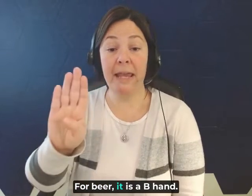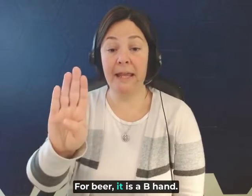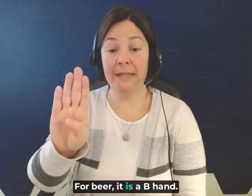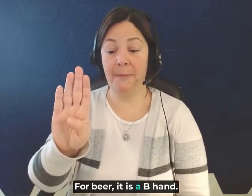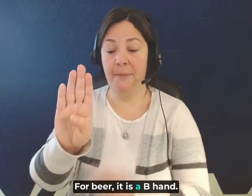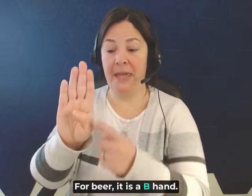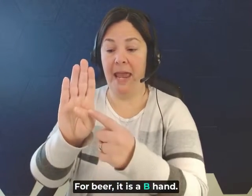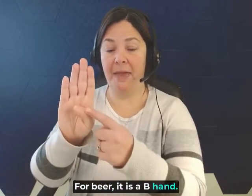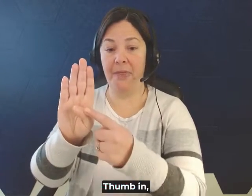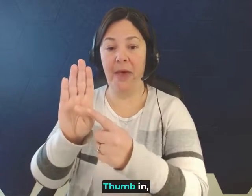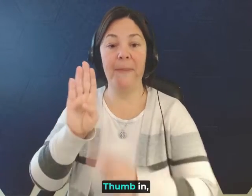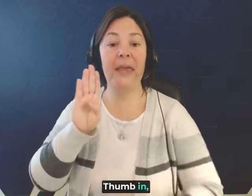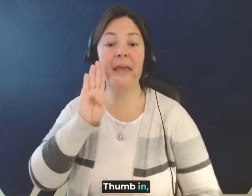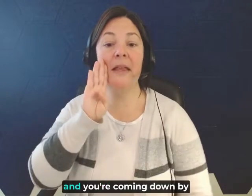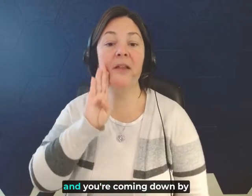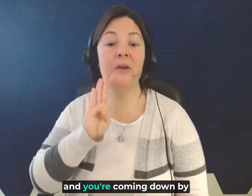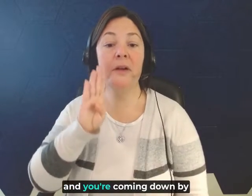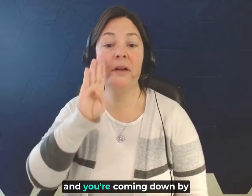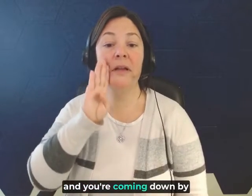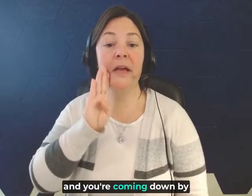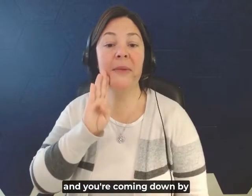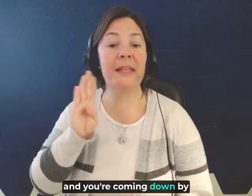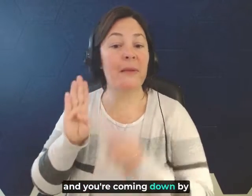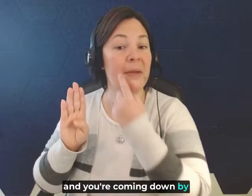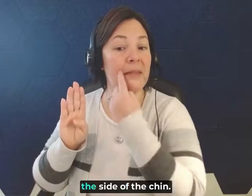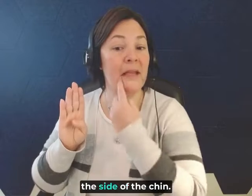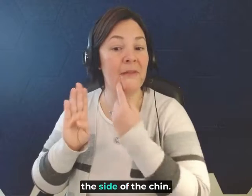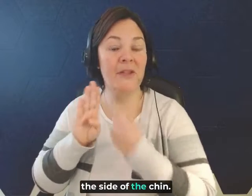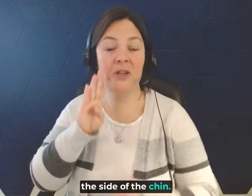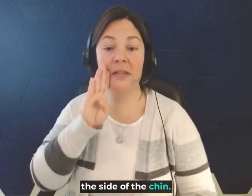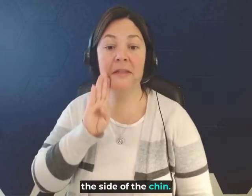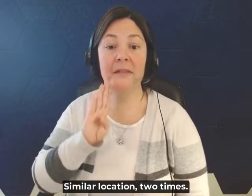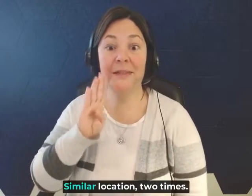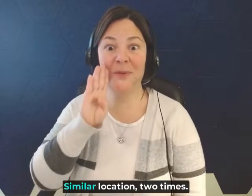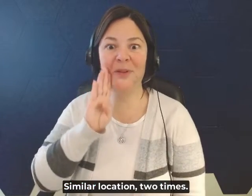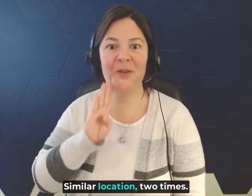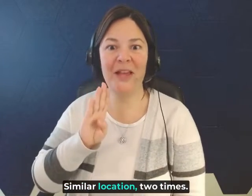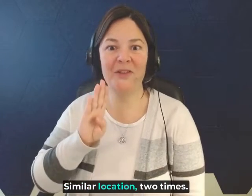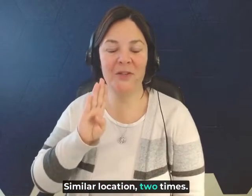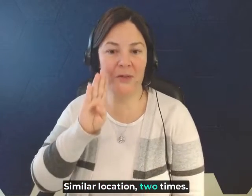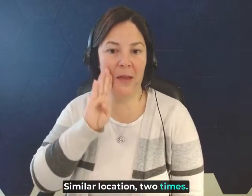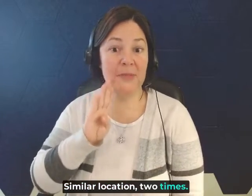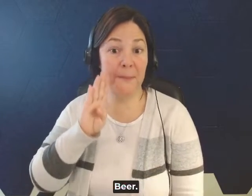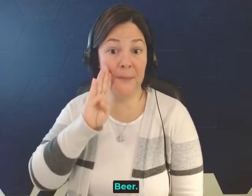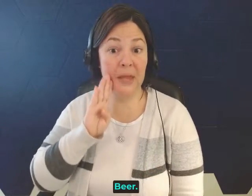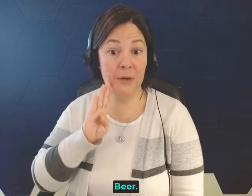is a B hand. Thumb in, and you're coming down by the side of the chin. Similar location 2 times. Beer.